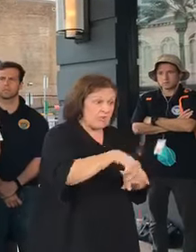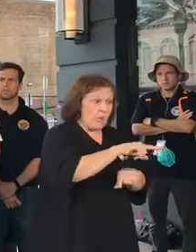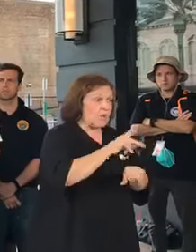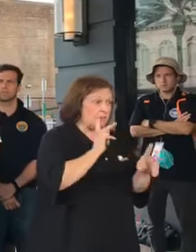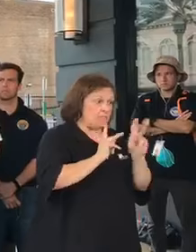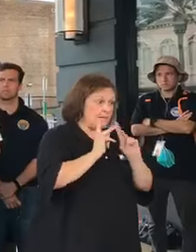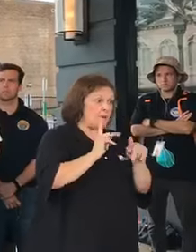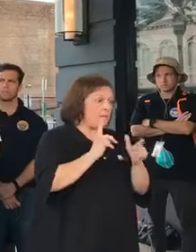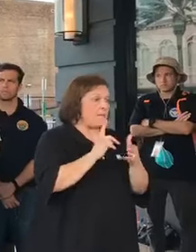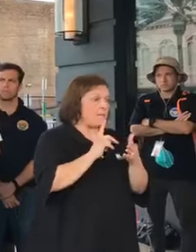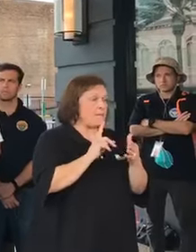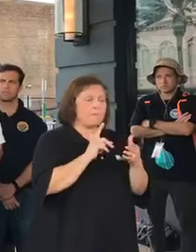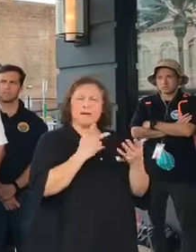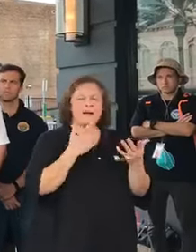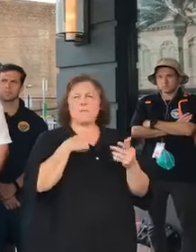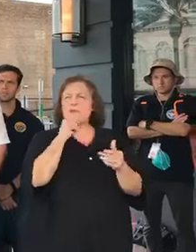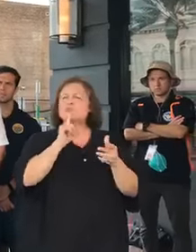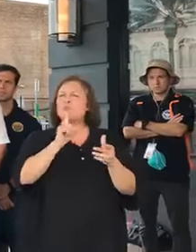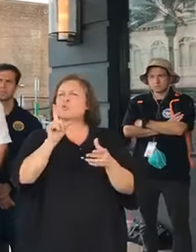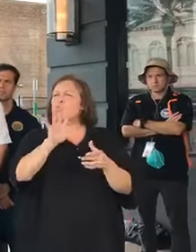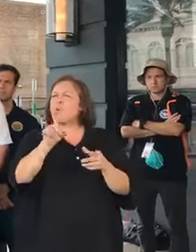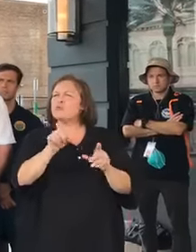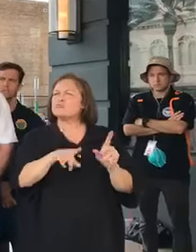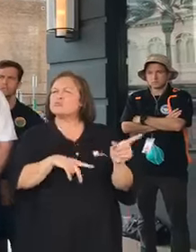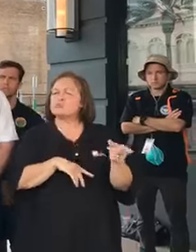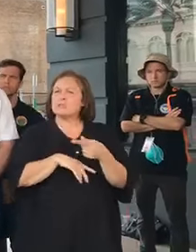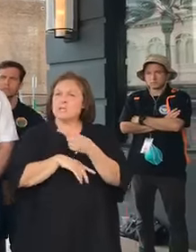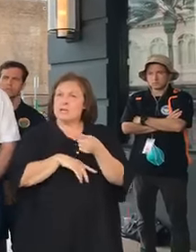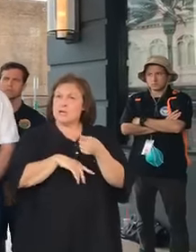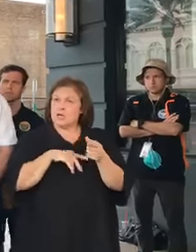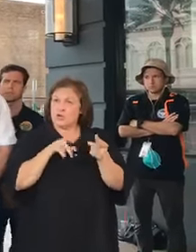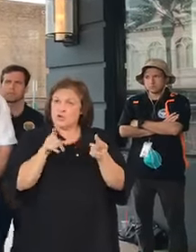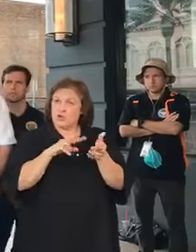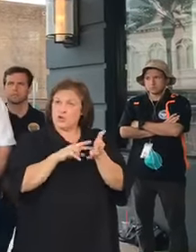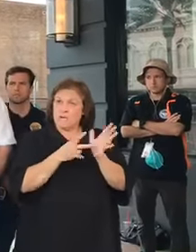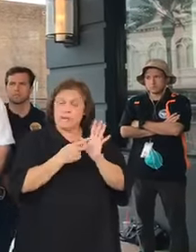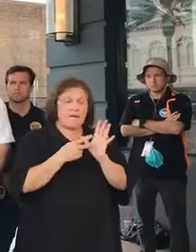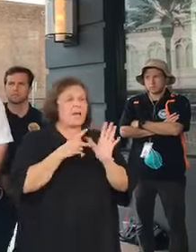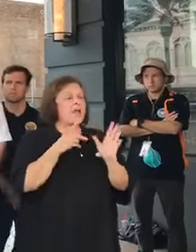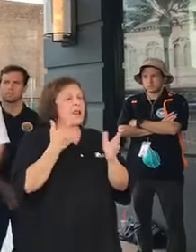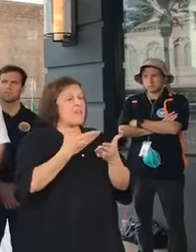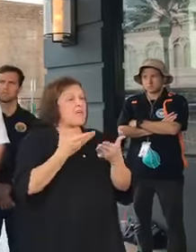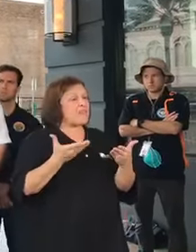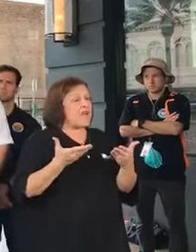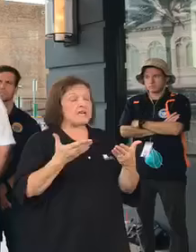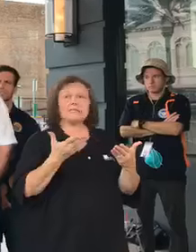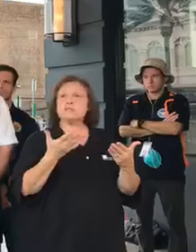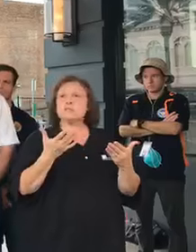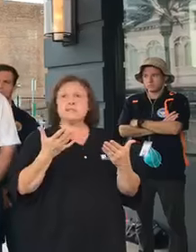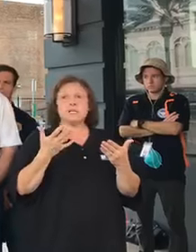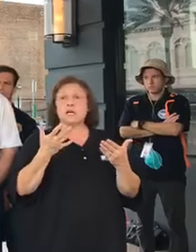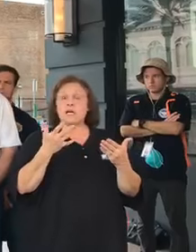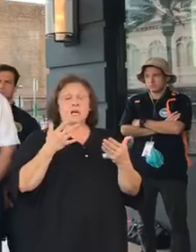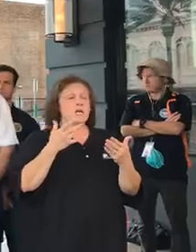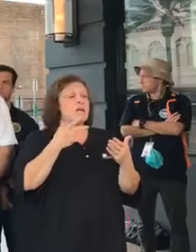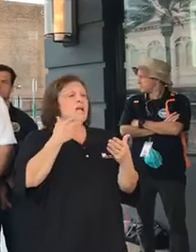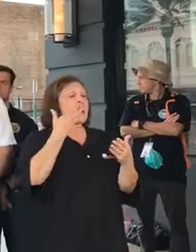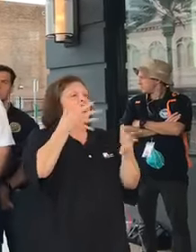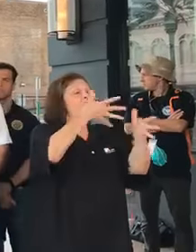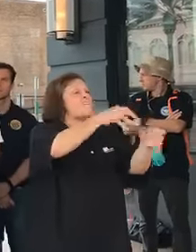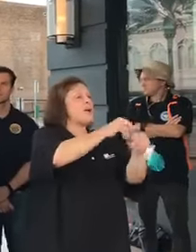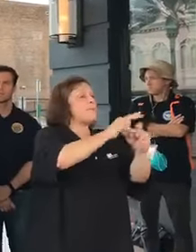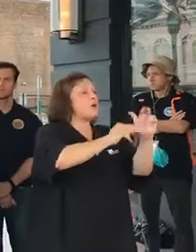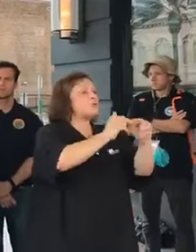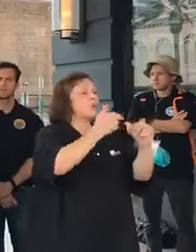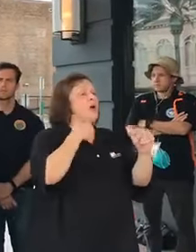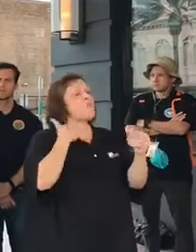that? I'm sorry, what do you mean by that? If them getting something out of their building? Right. They're out already. There's no going back in the building and getting stuff. I